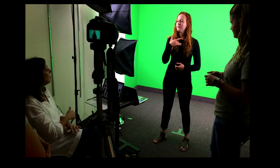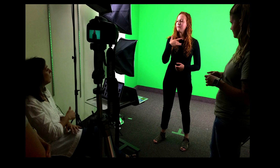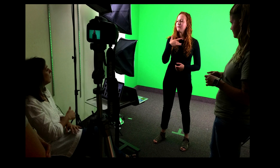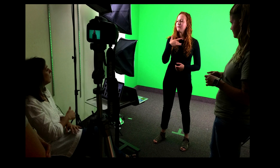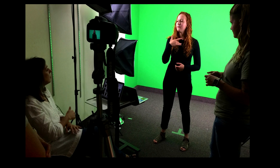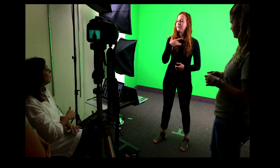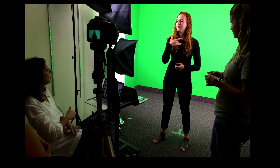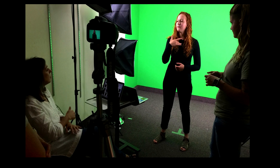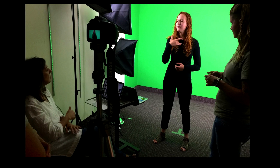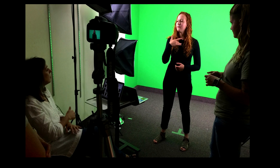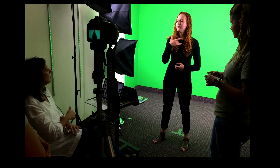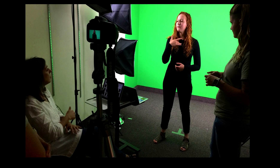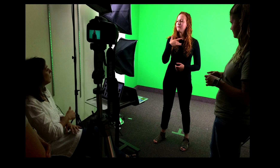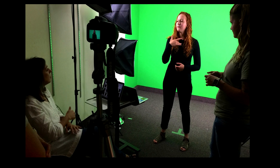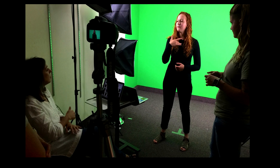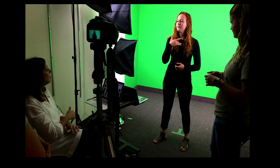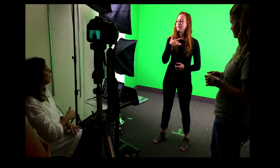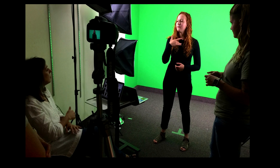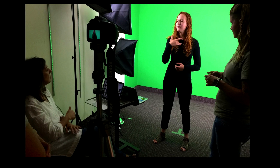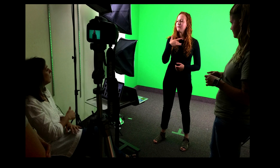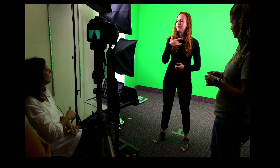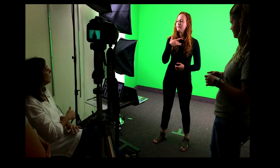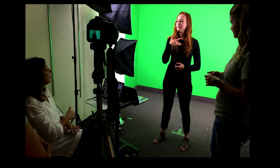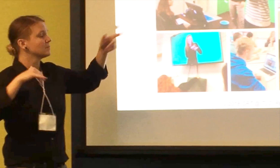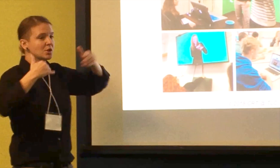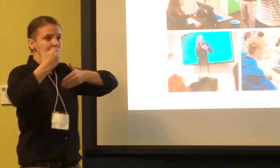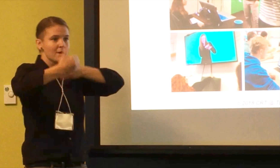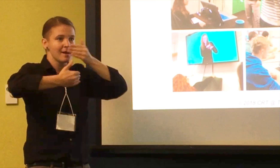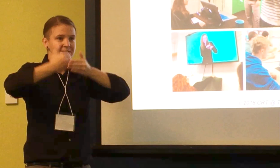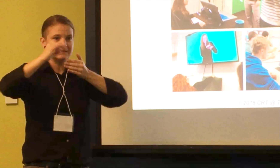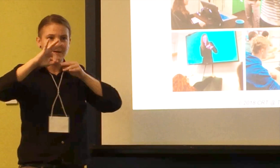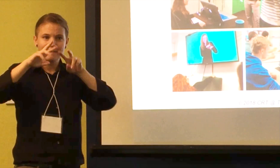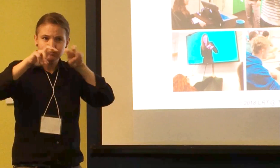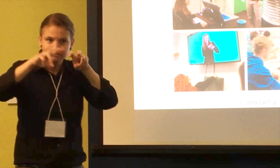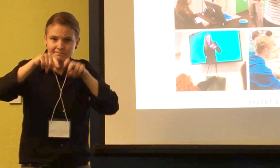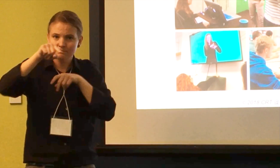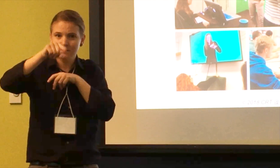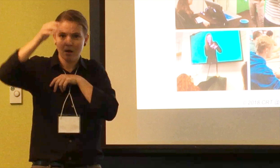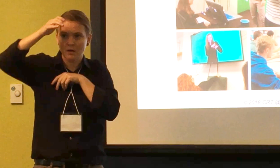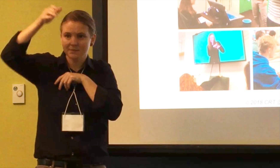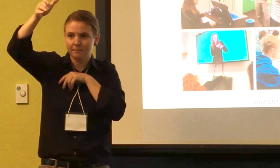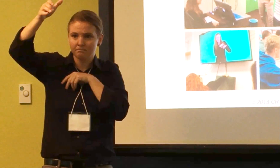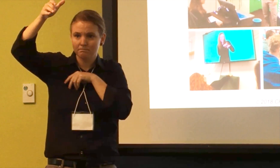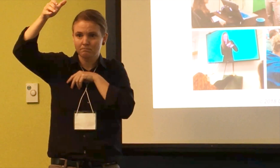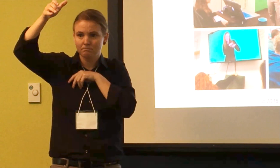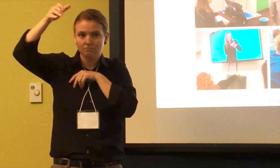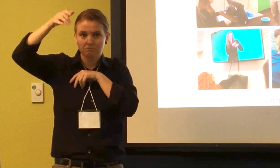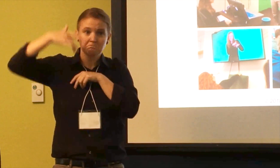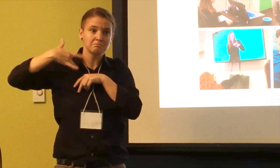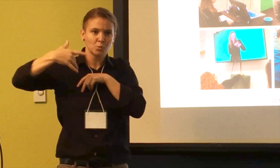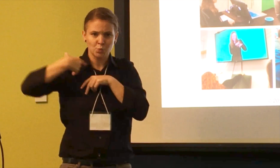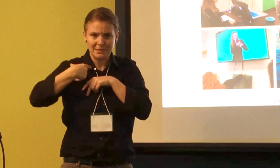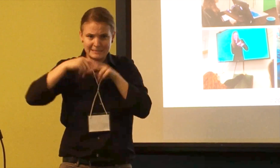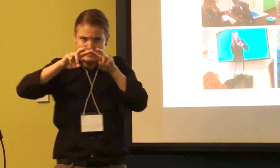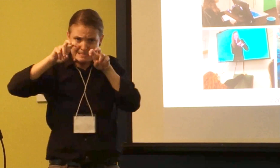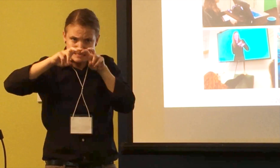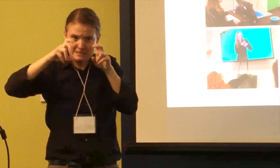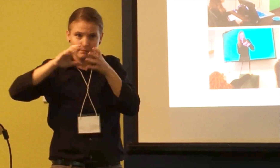our community? So you'll notice the studio shots here. There's a real process of taking a